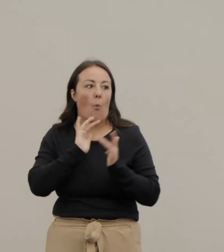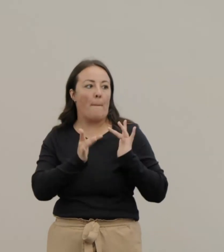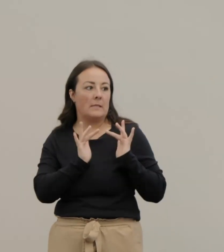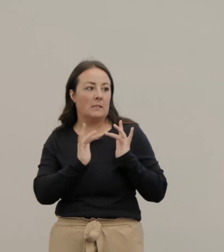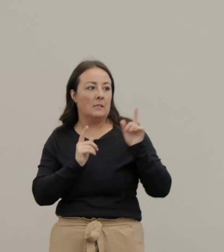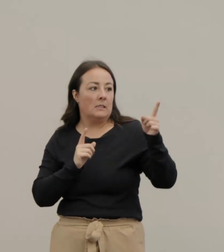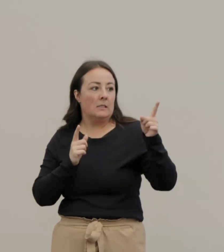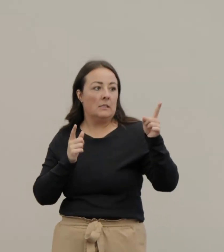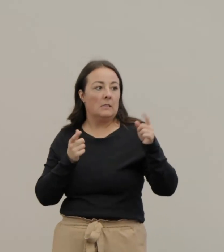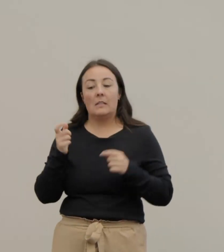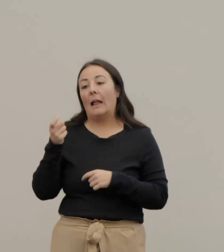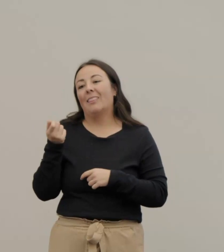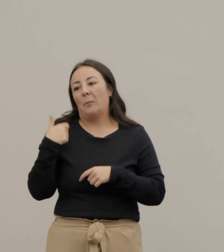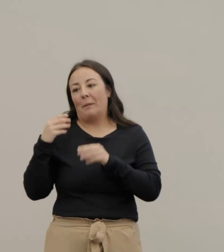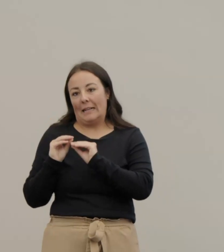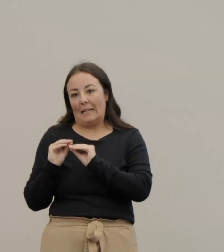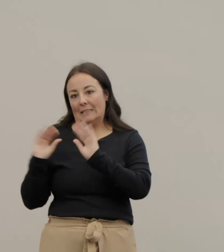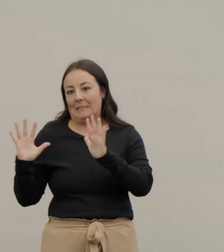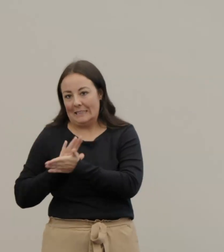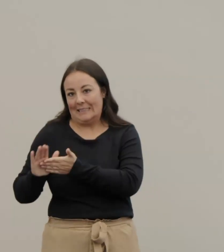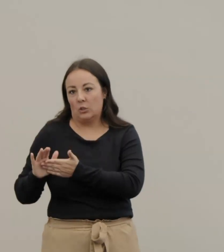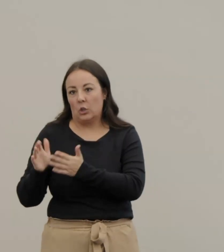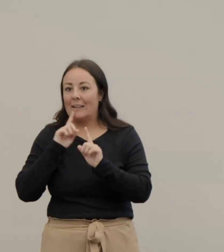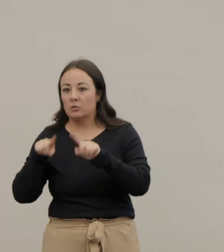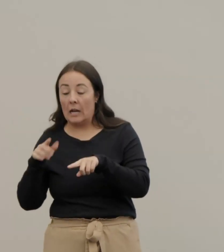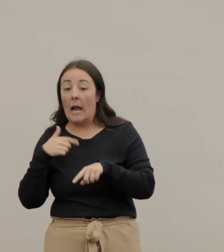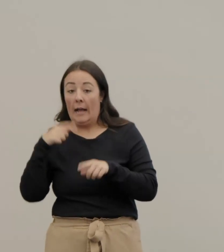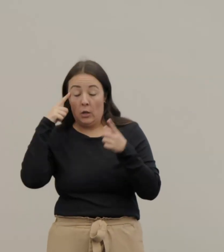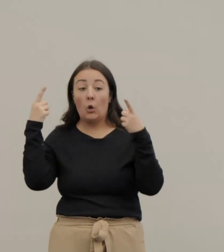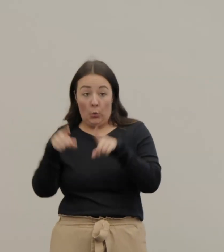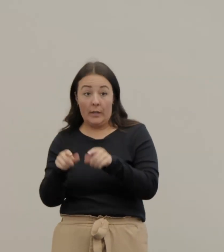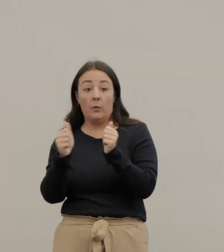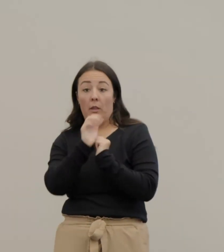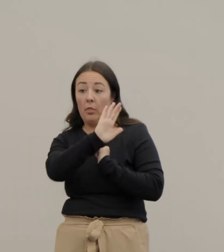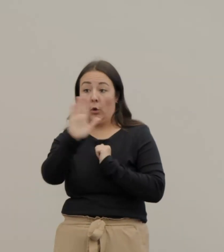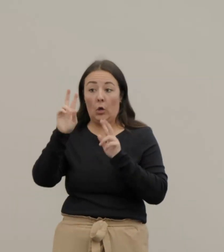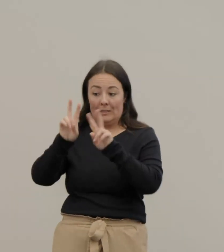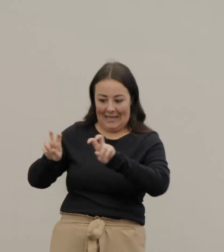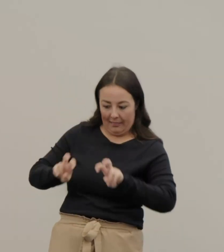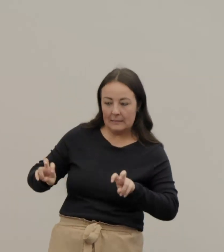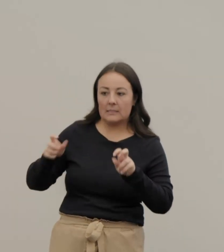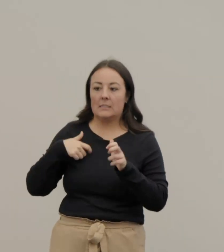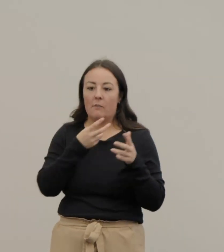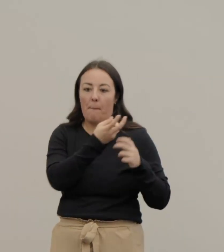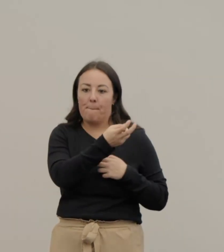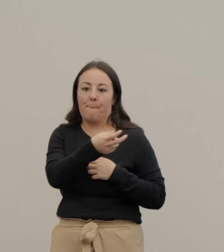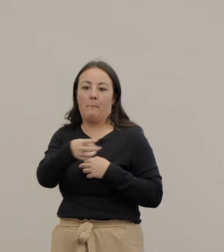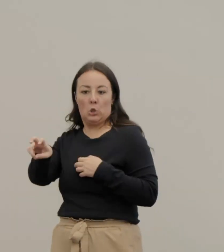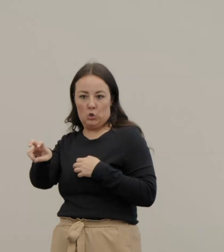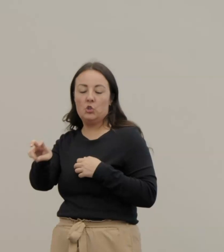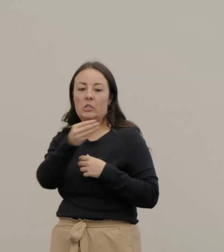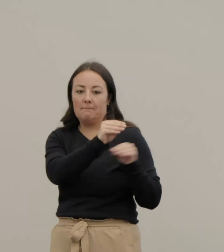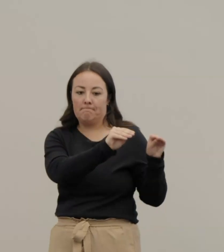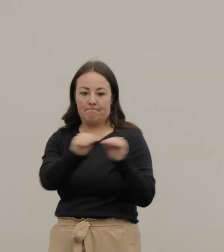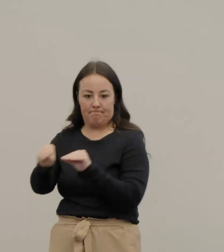So I have a little bit cleaner of an answer. Yeah. I agree with her analysis of merging the document